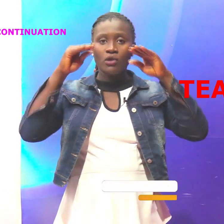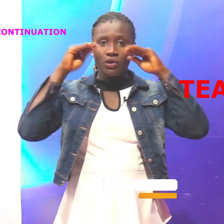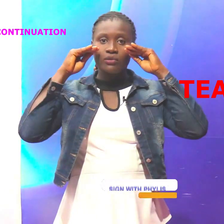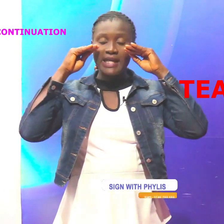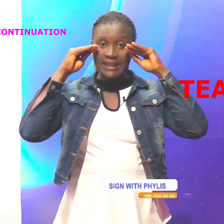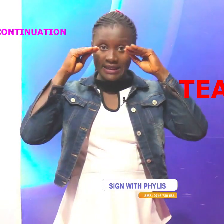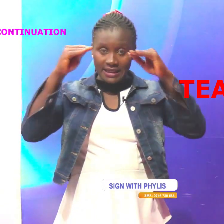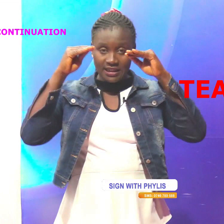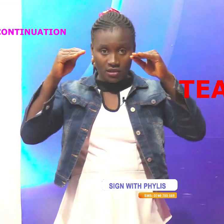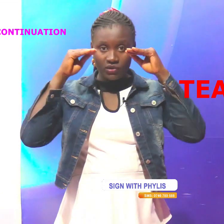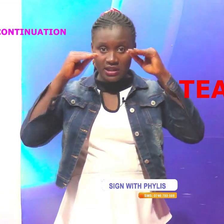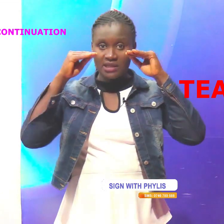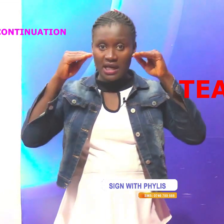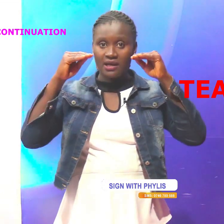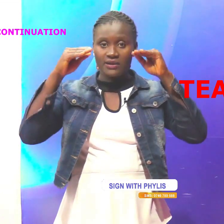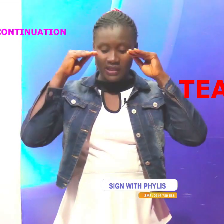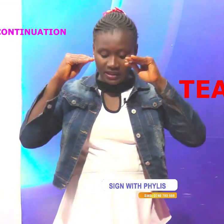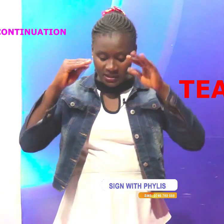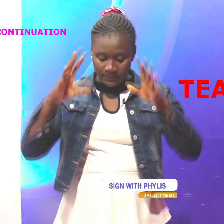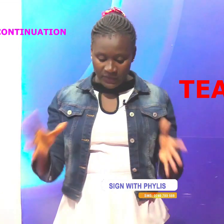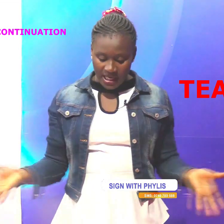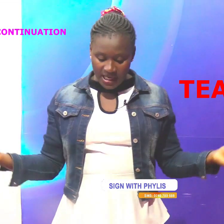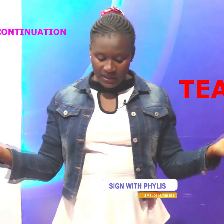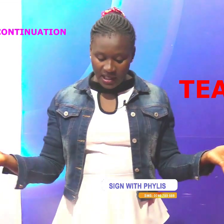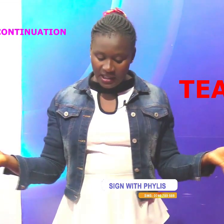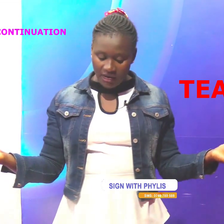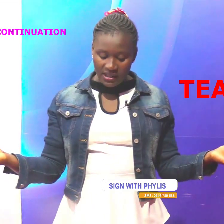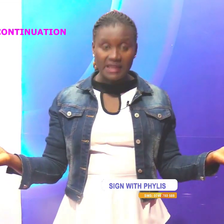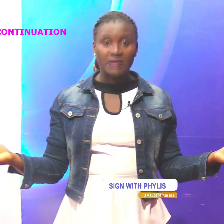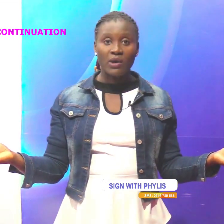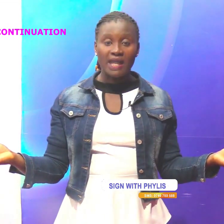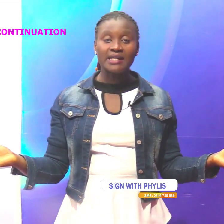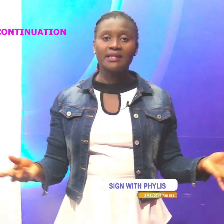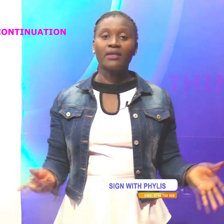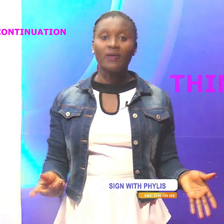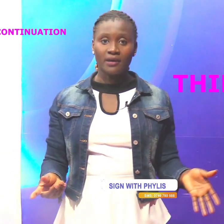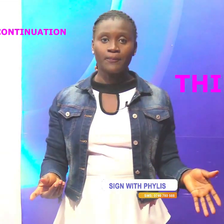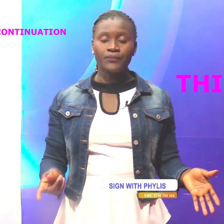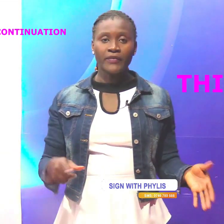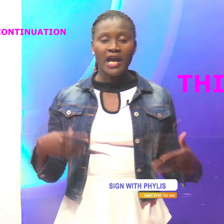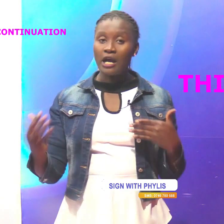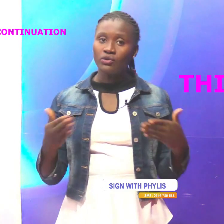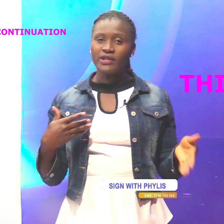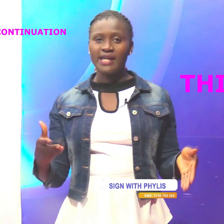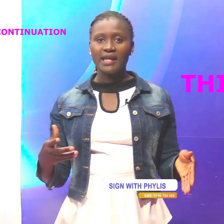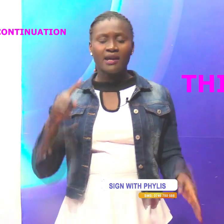we teach. You teach like this. Teach. And then our next word is think. How do we sign it?